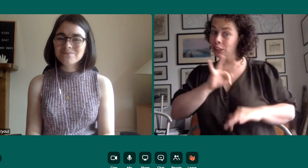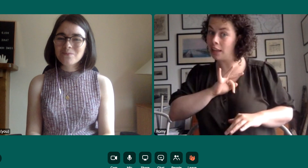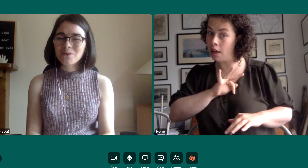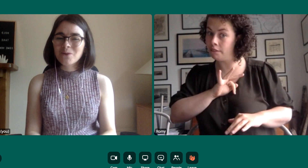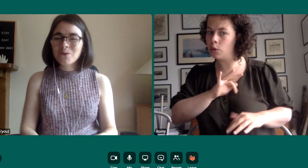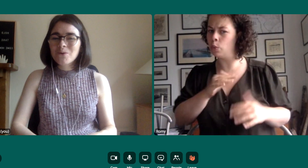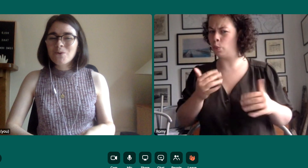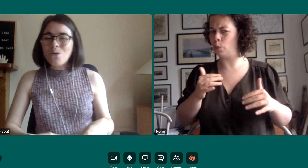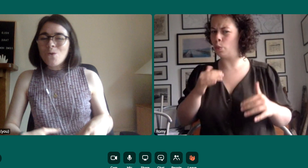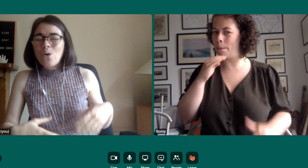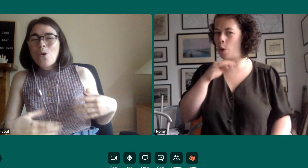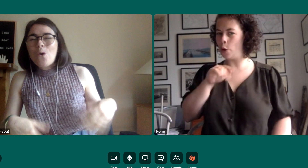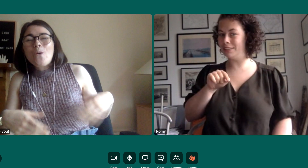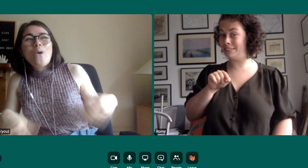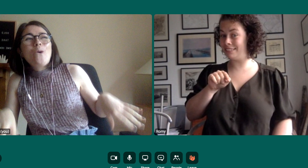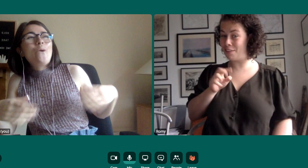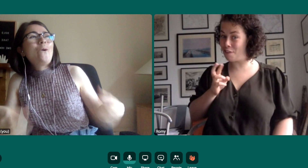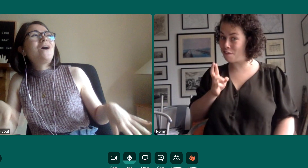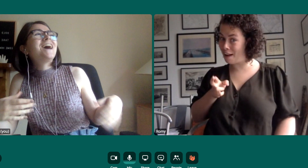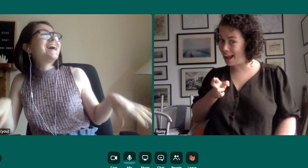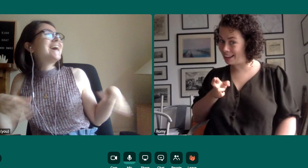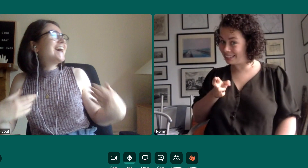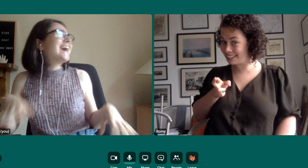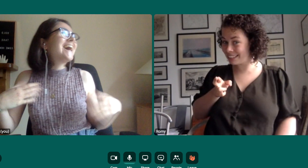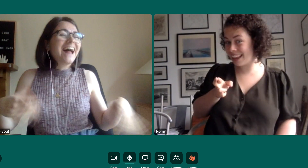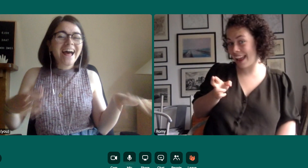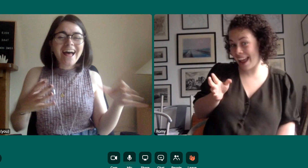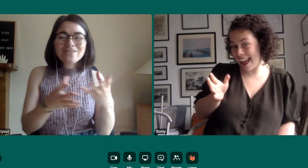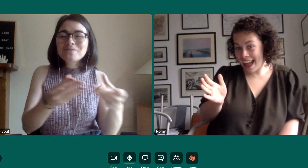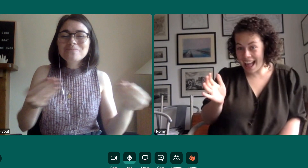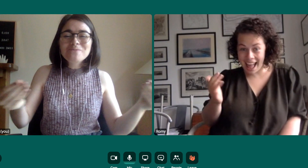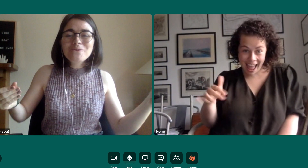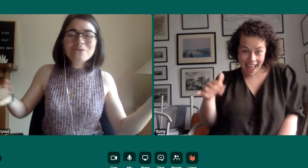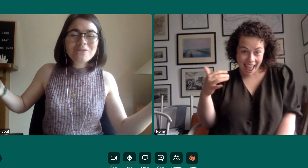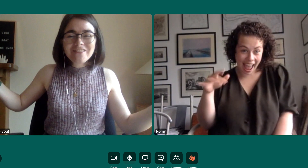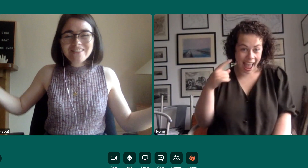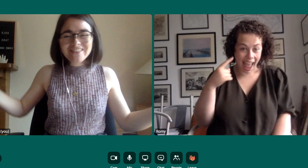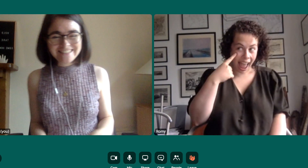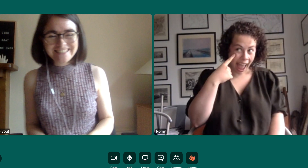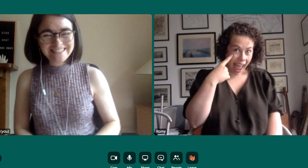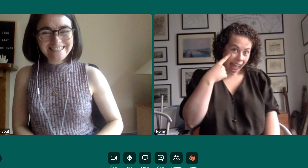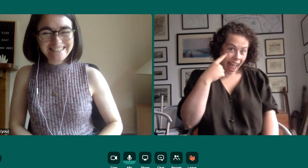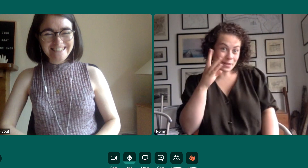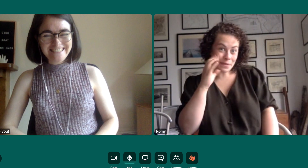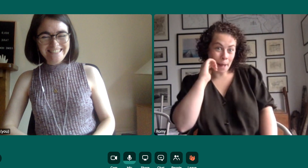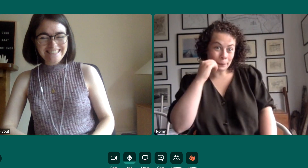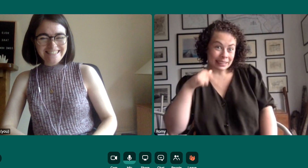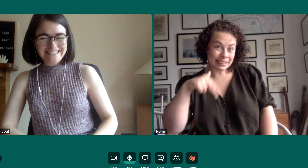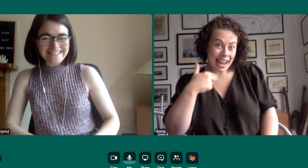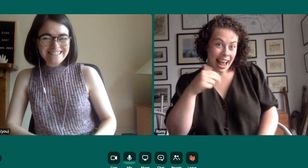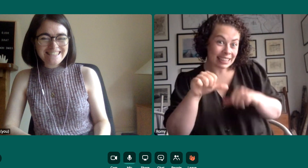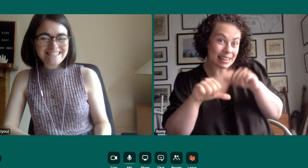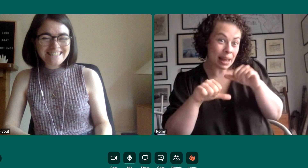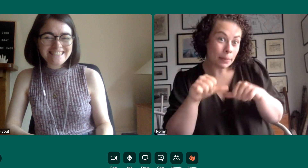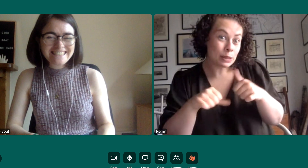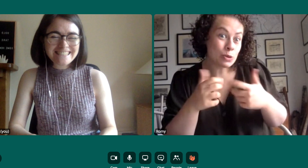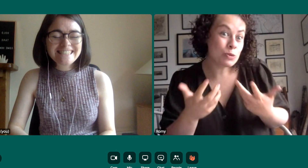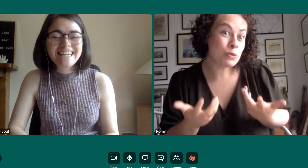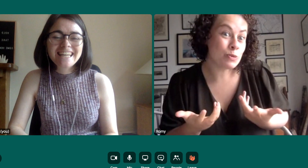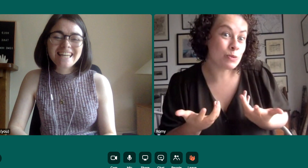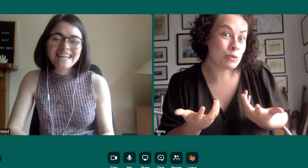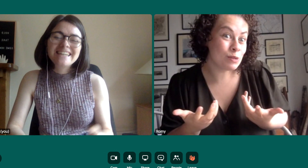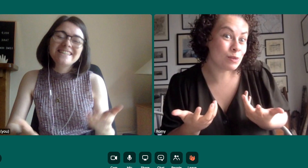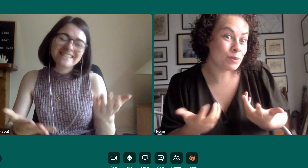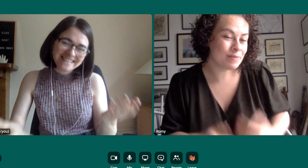See that? Smooth. Didn't even prepare it. Woo! It's true, Romy. Some